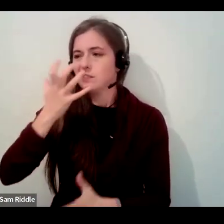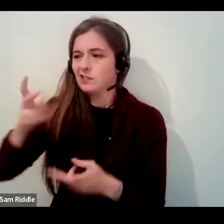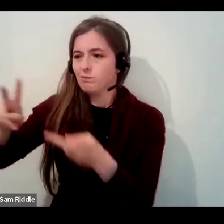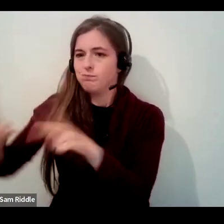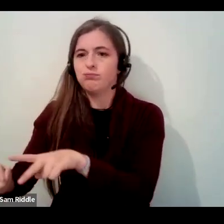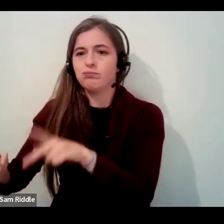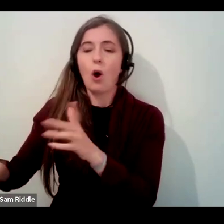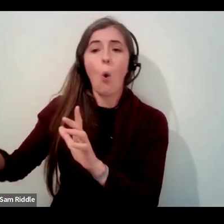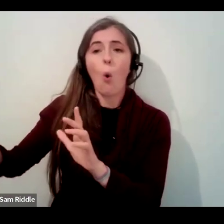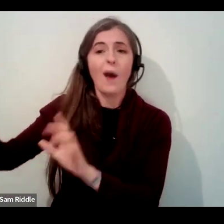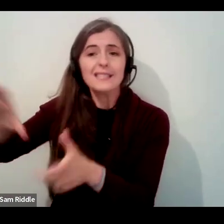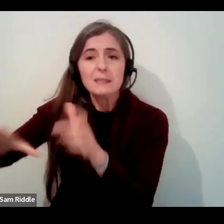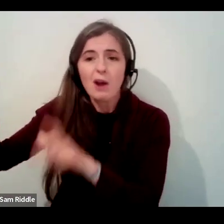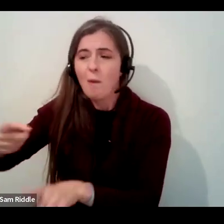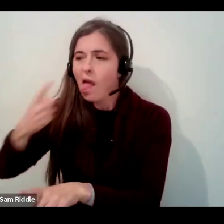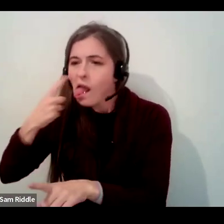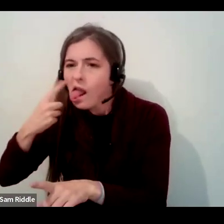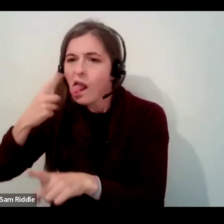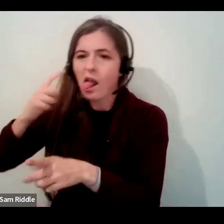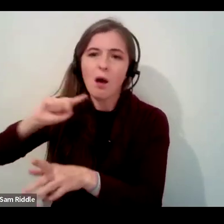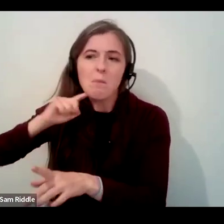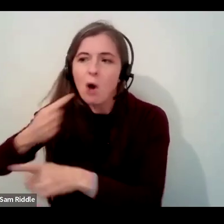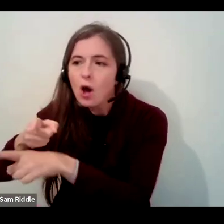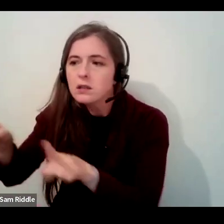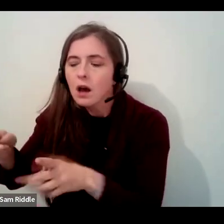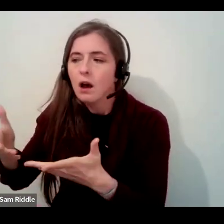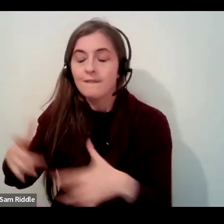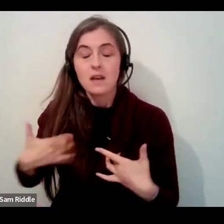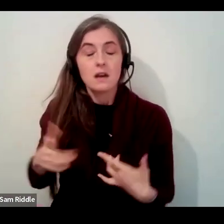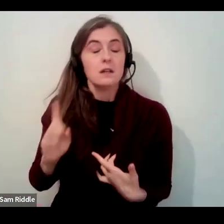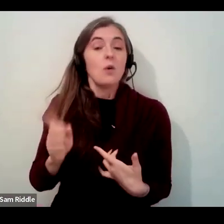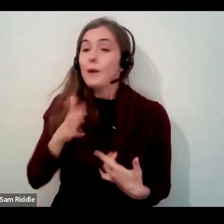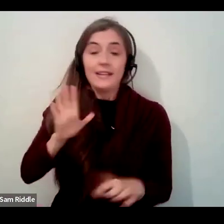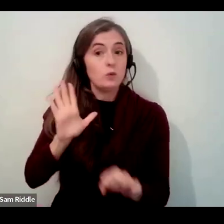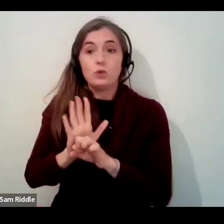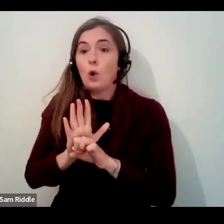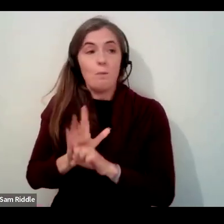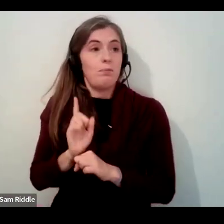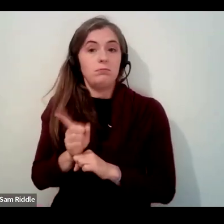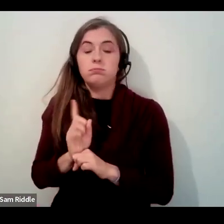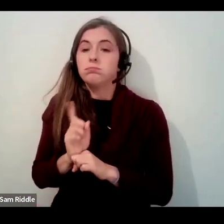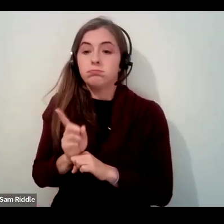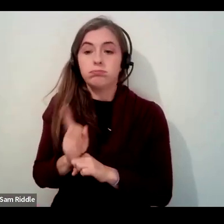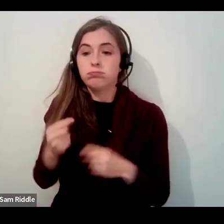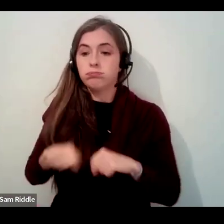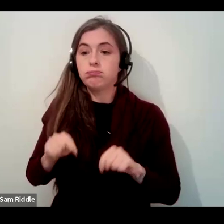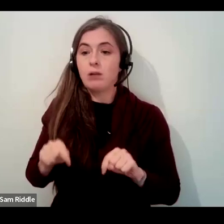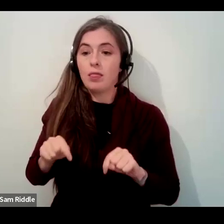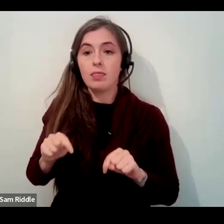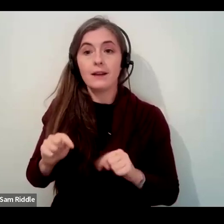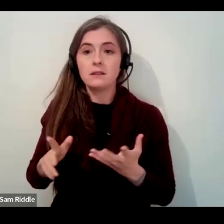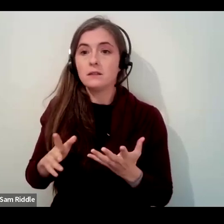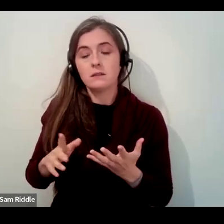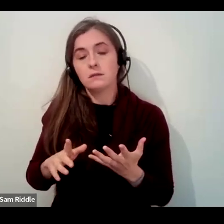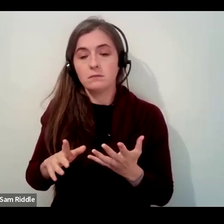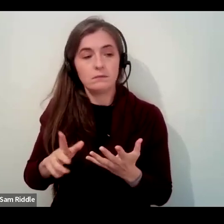well, based and murdered. And I think we've got to really stop that happening in this country.